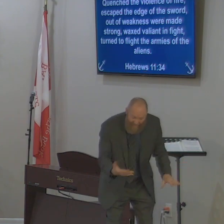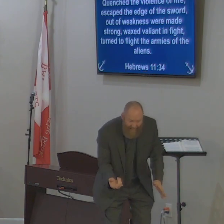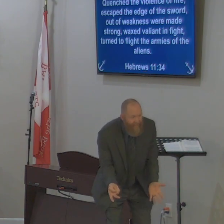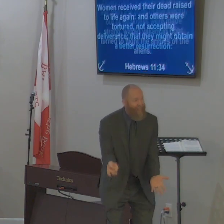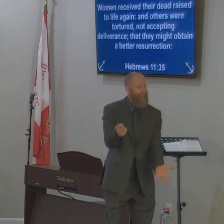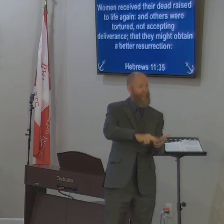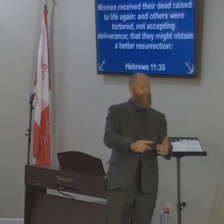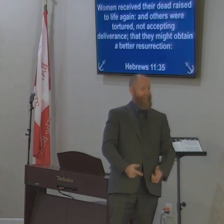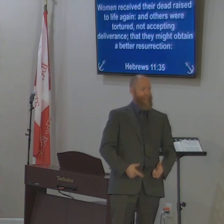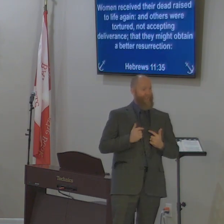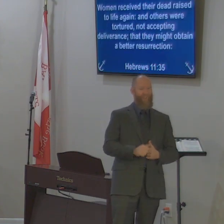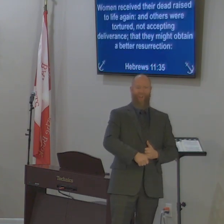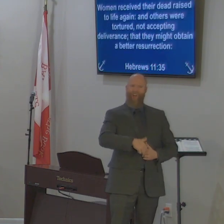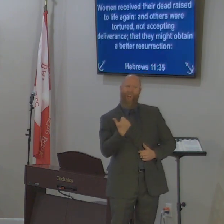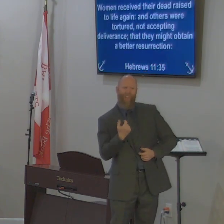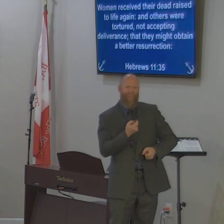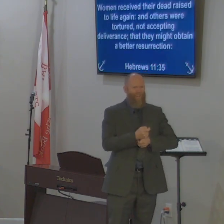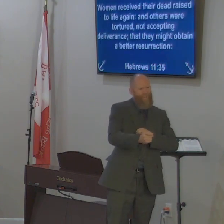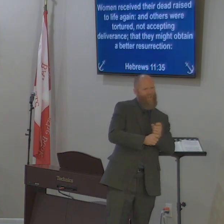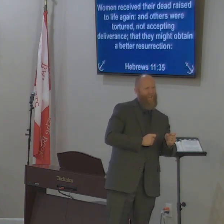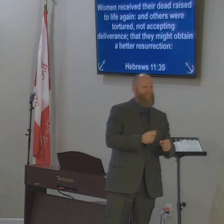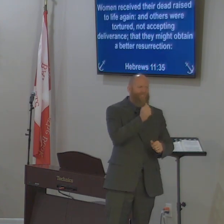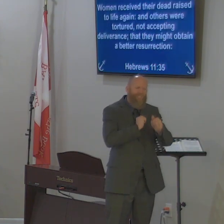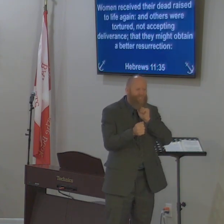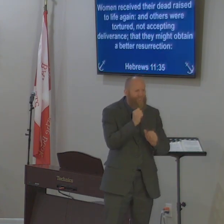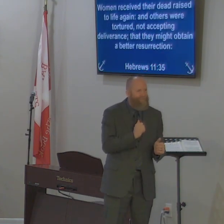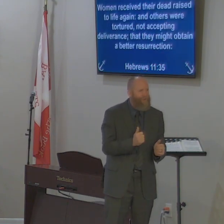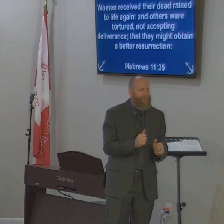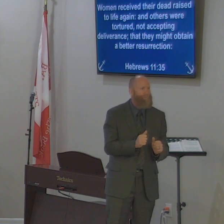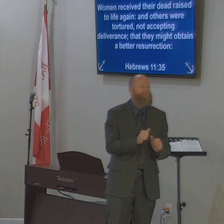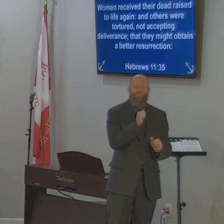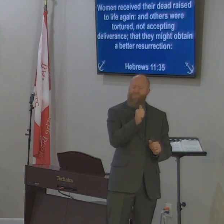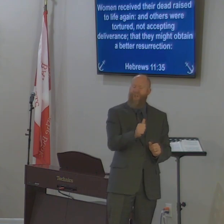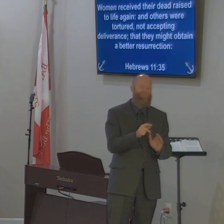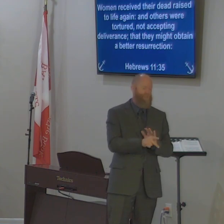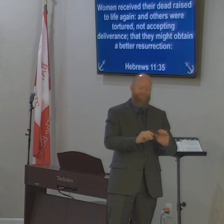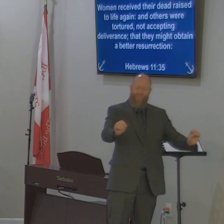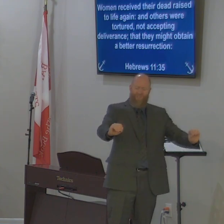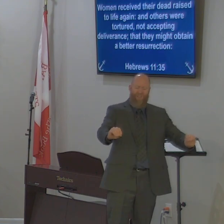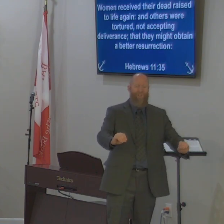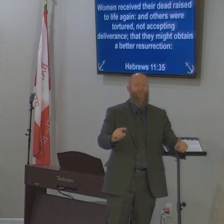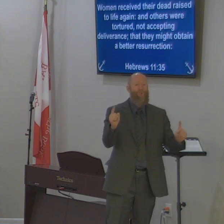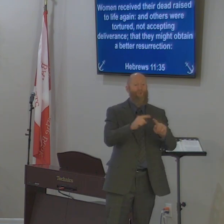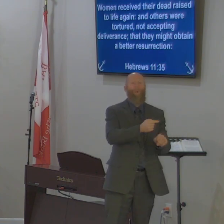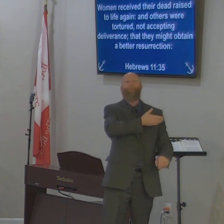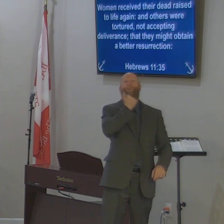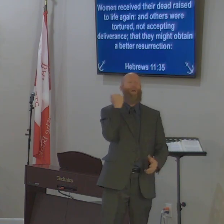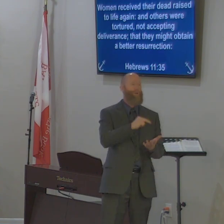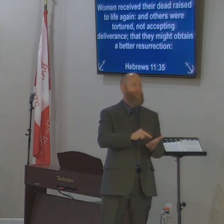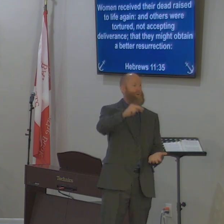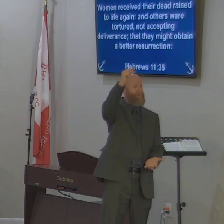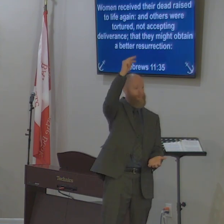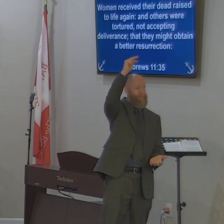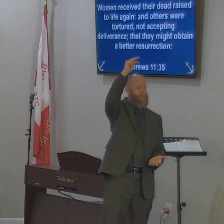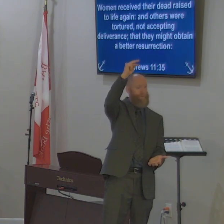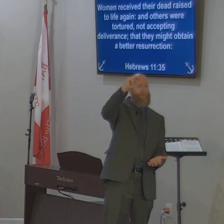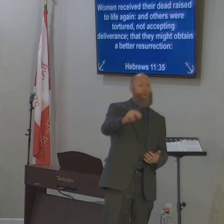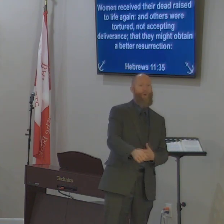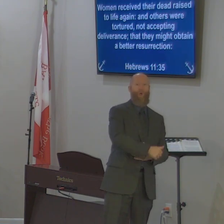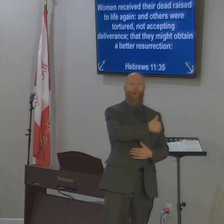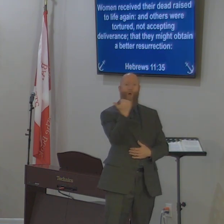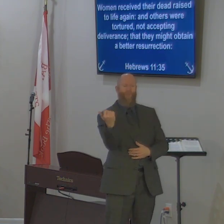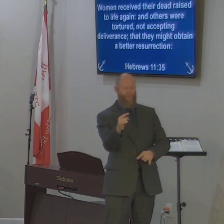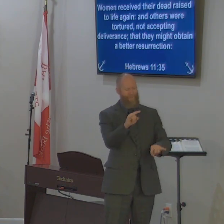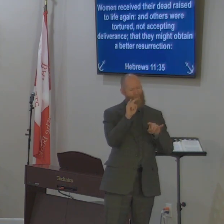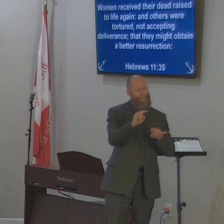were tortured, not accepting deliverance, that they may obtain a better resurrection. And others had trial of cruel mockings